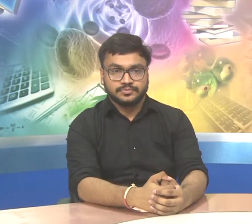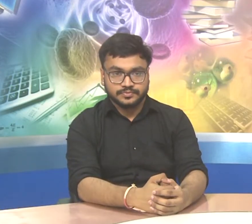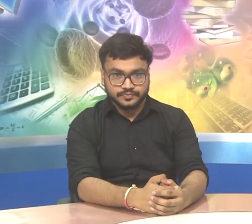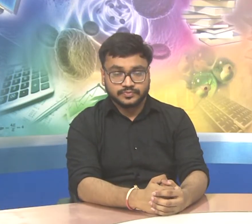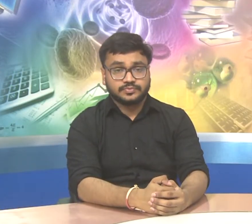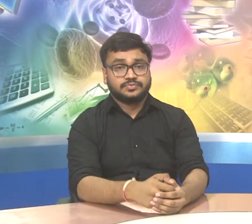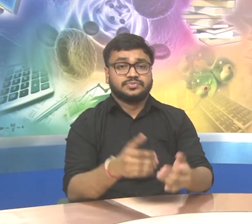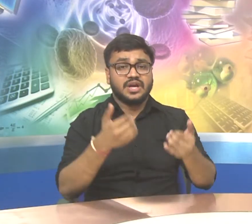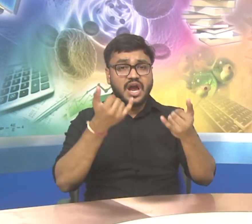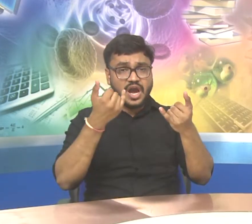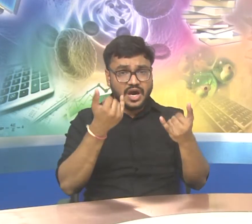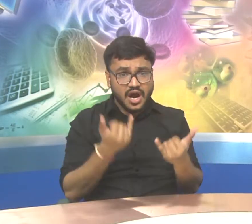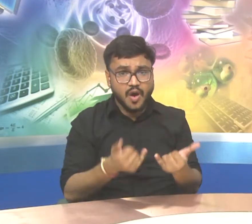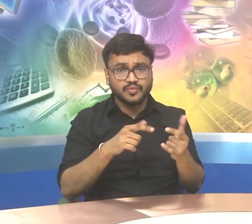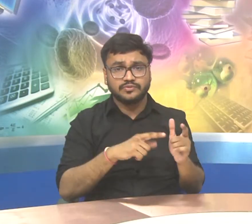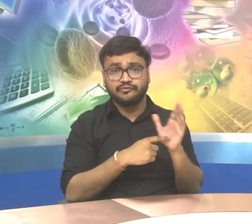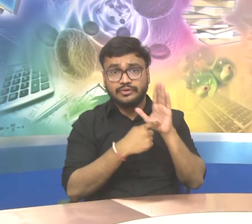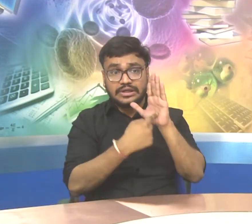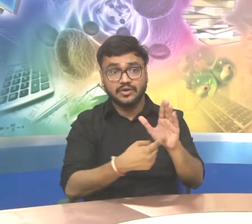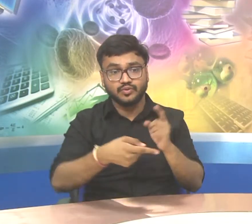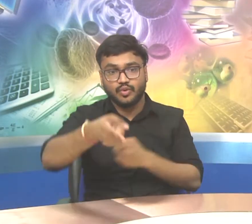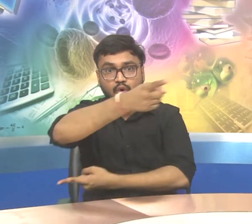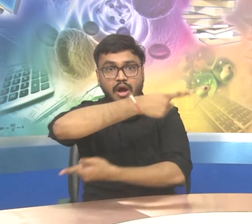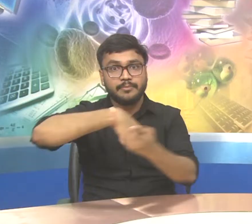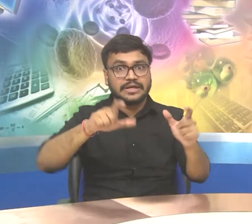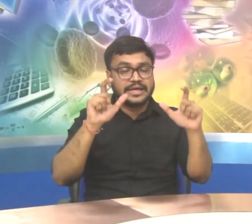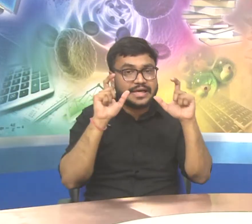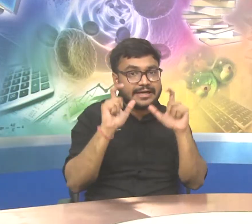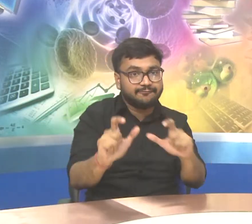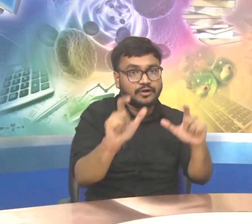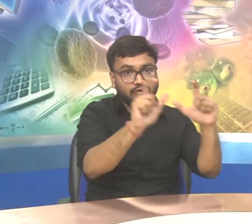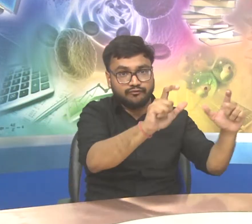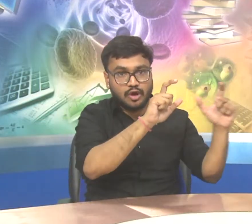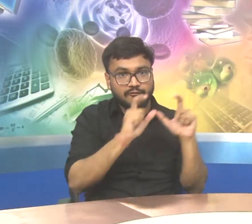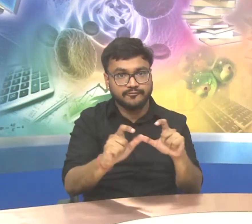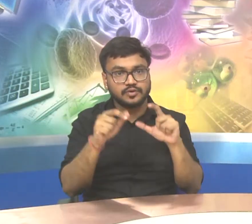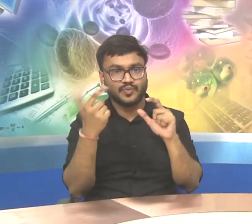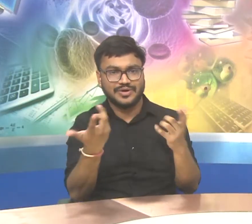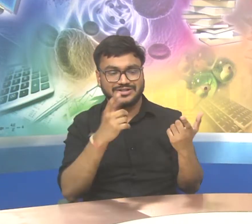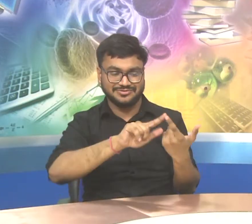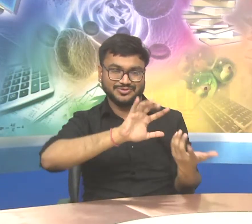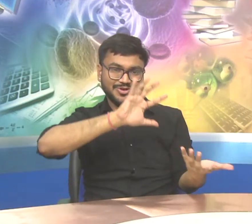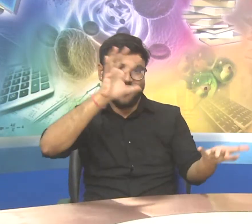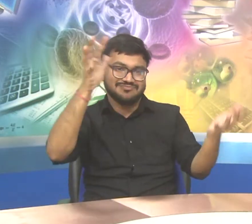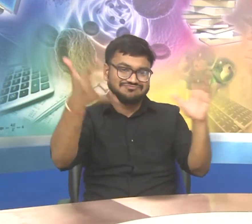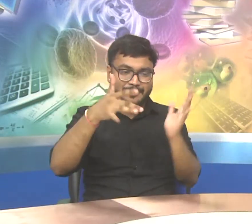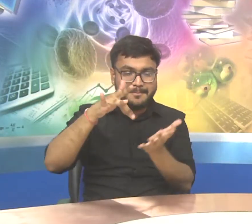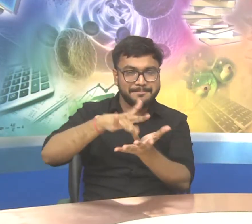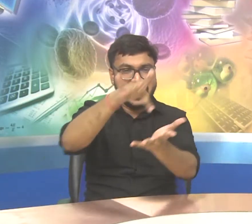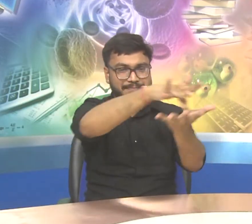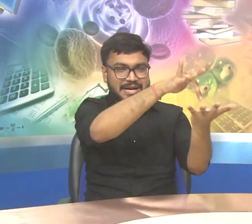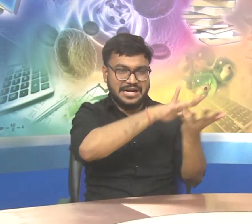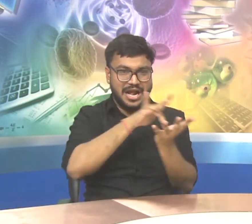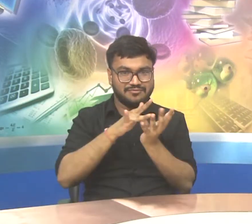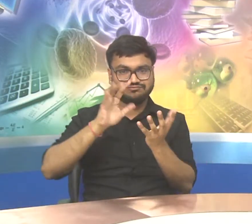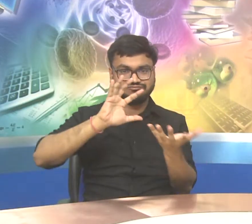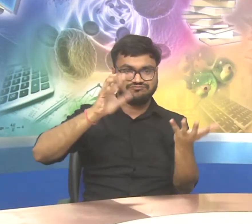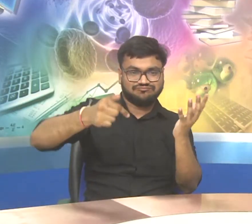After getting the picture, Carefully find where Earth